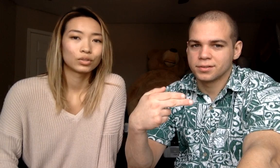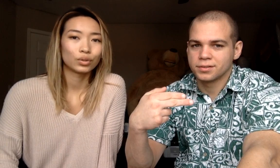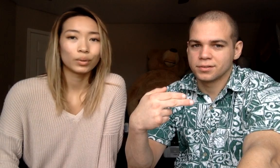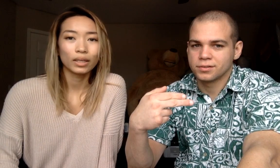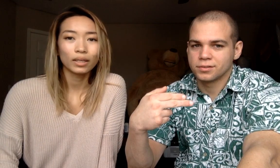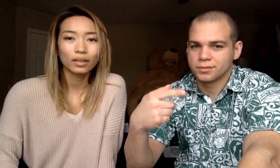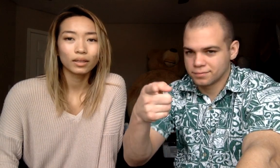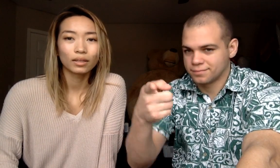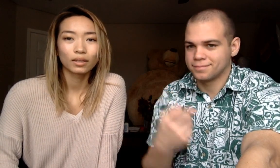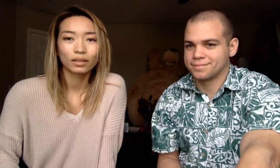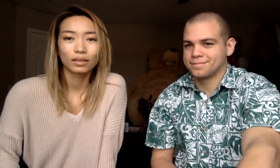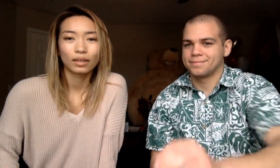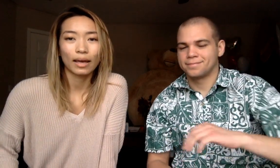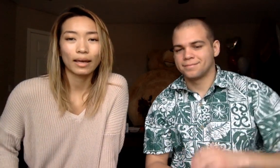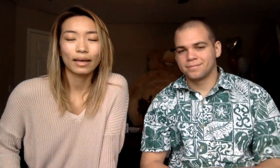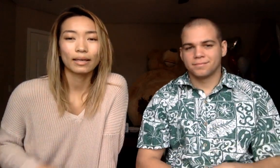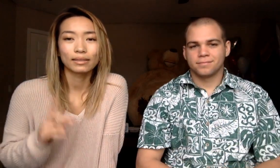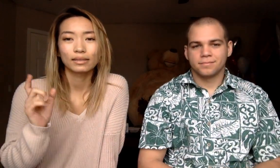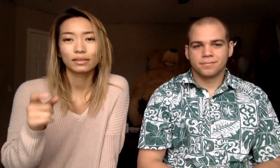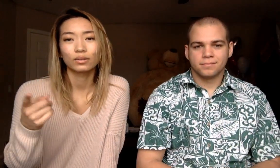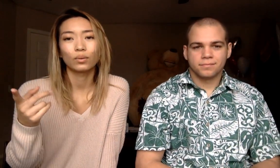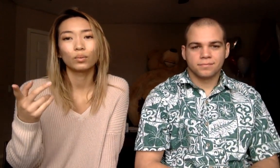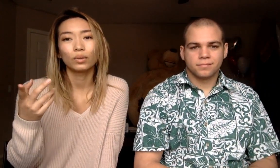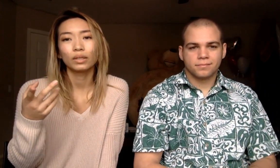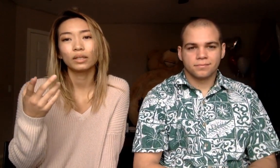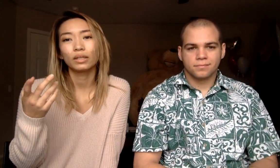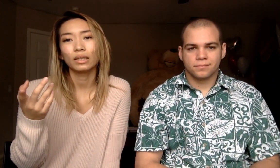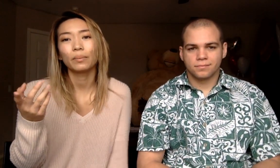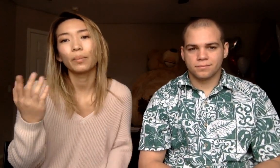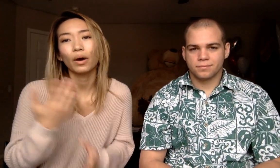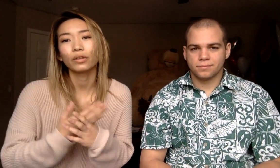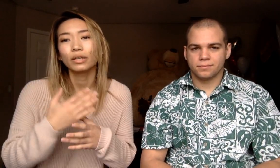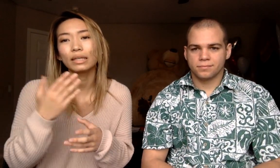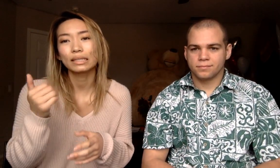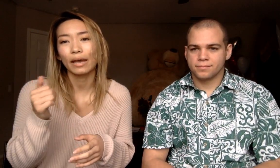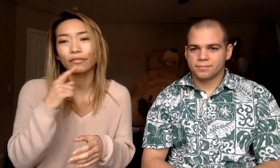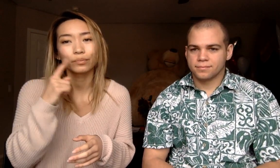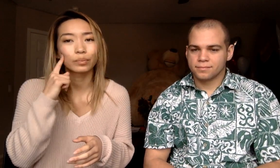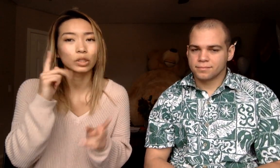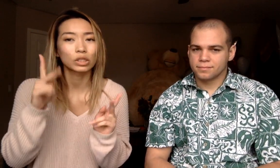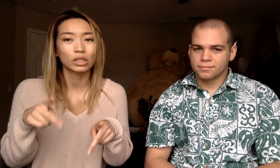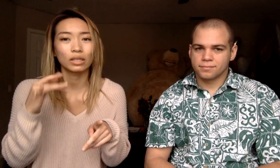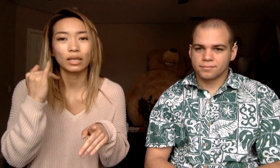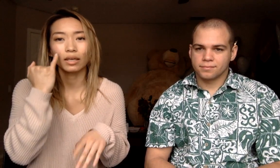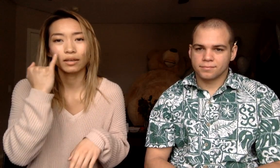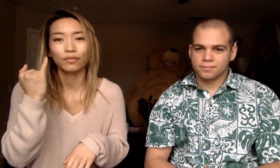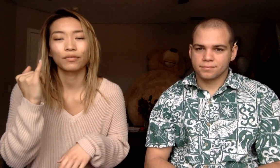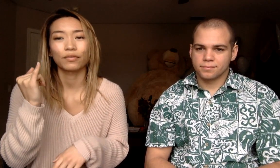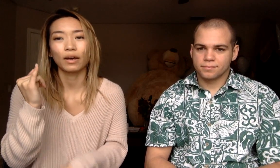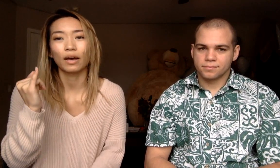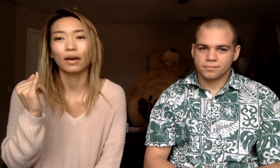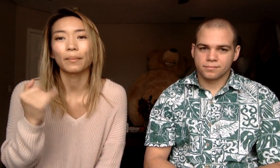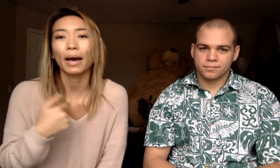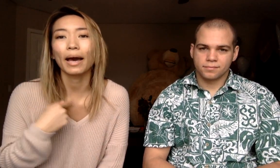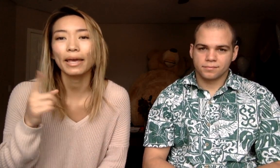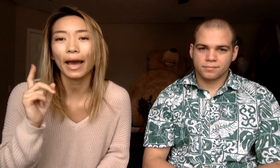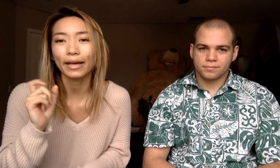Judith asks, would it bother a deaf person if I asked